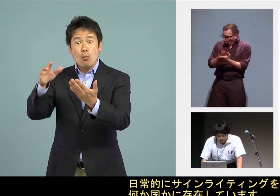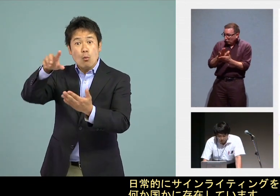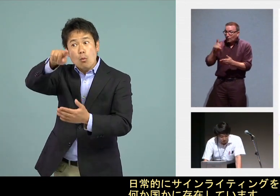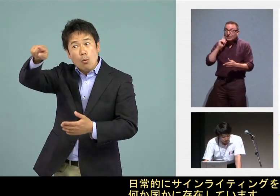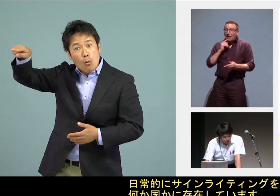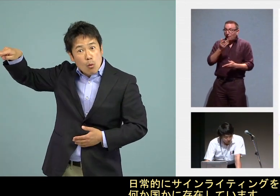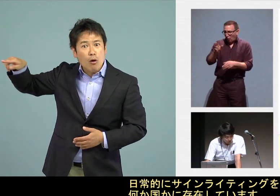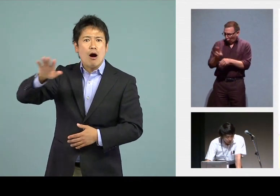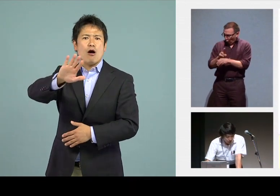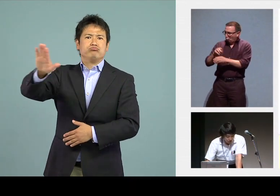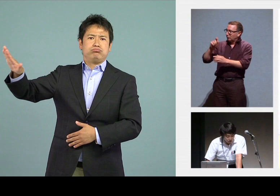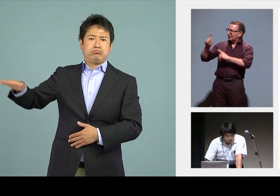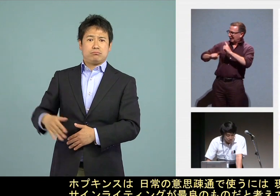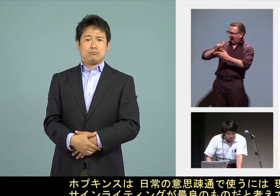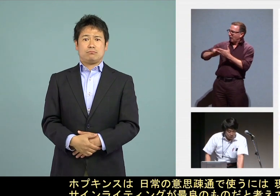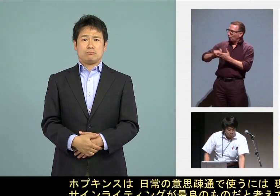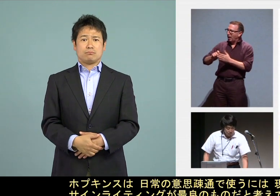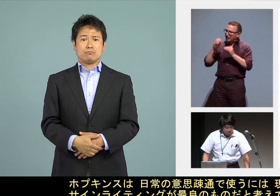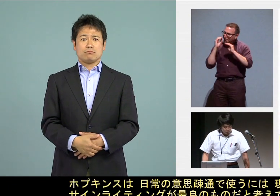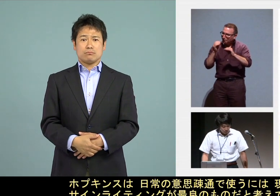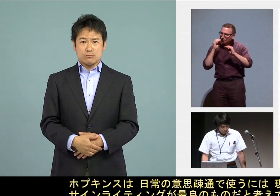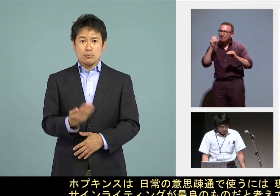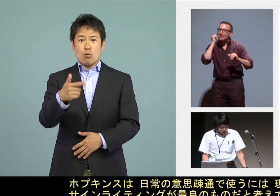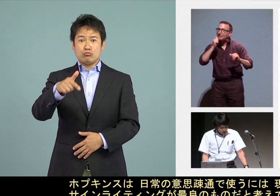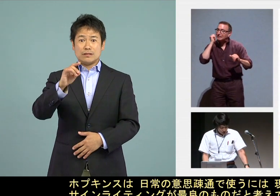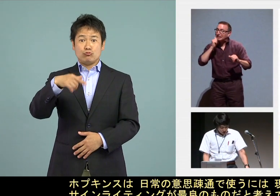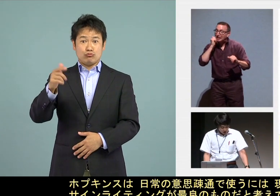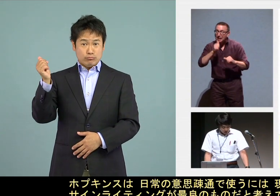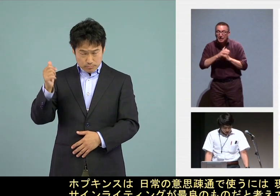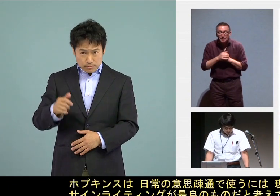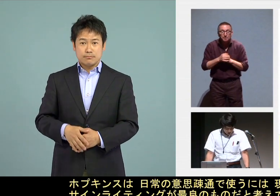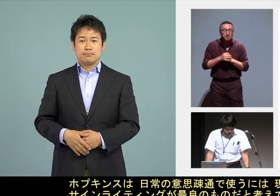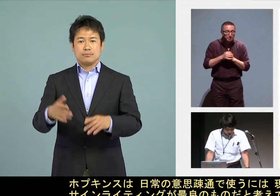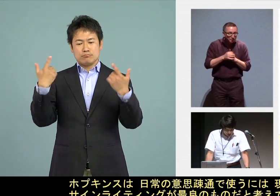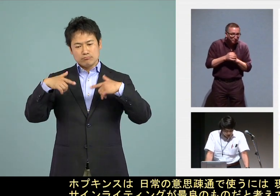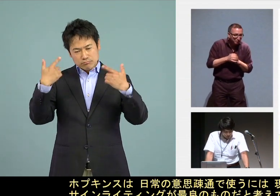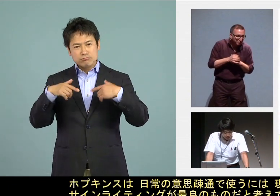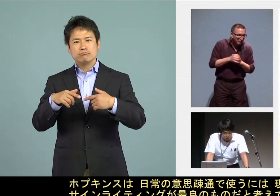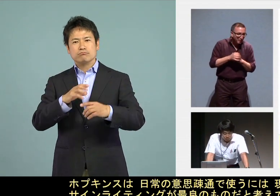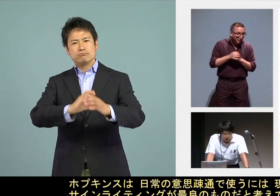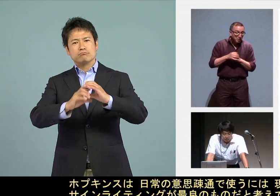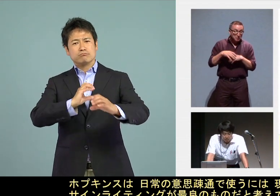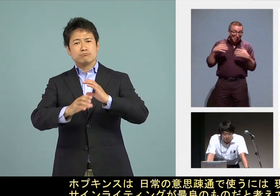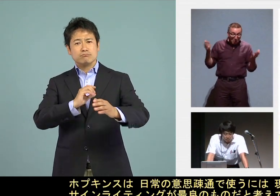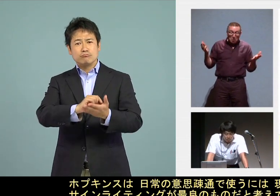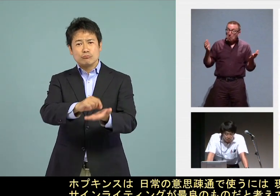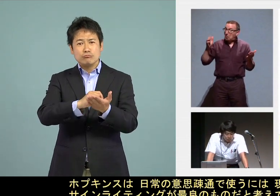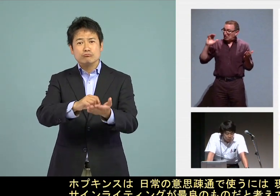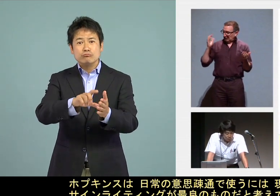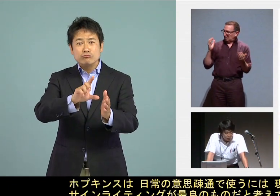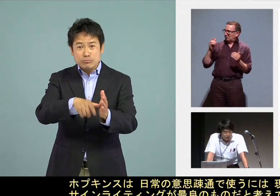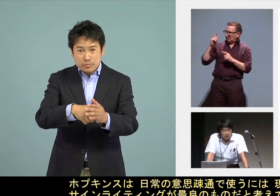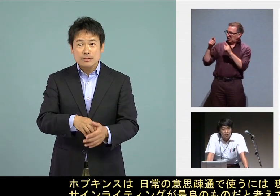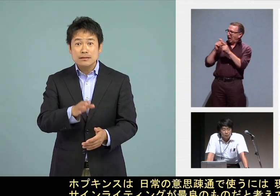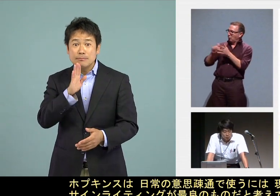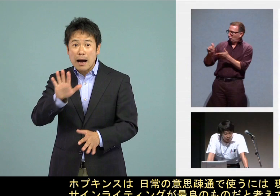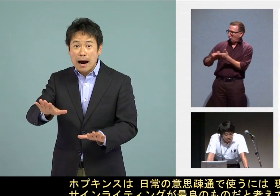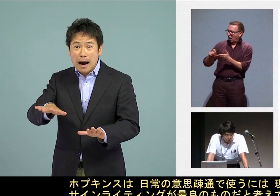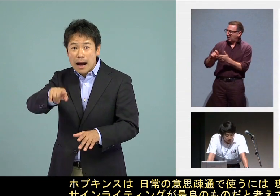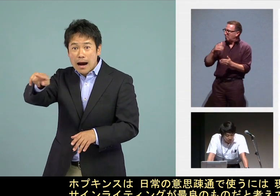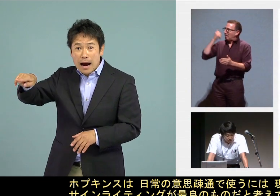basis. Although Hopkins believes sign writing is the best writing system to use for